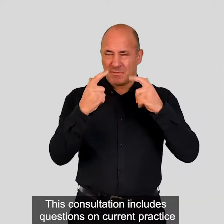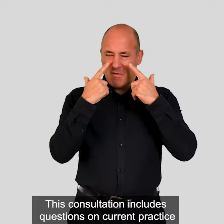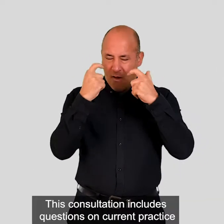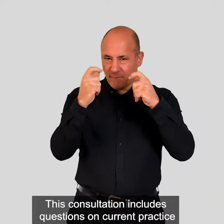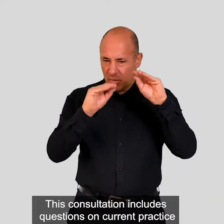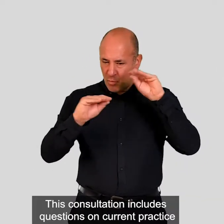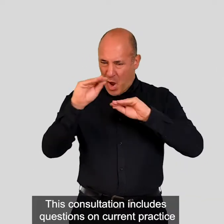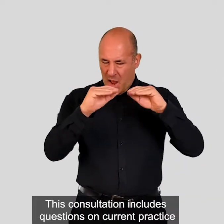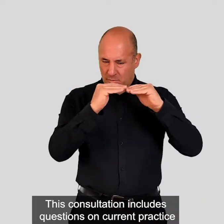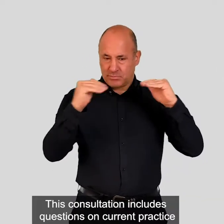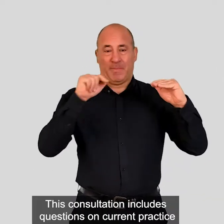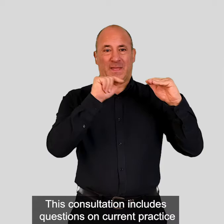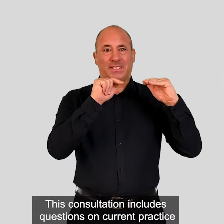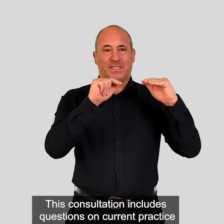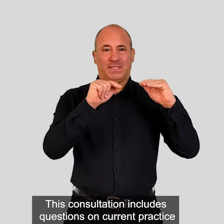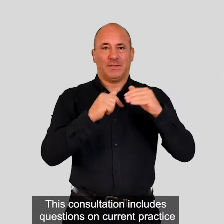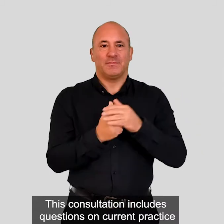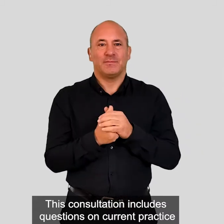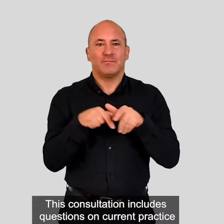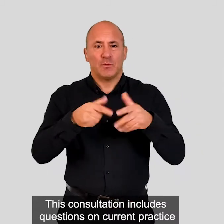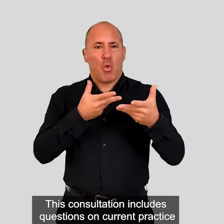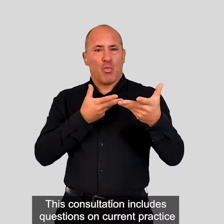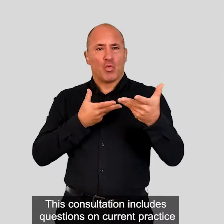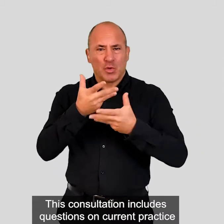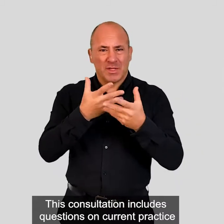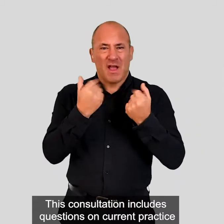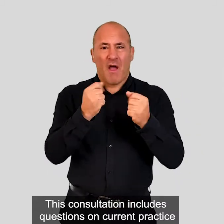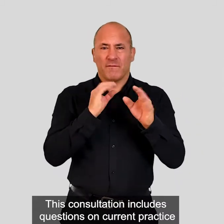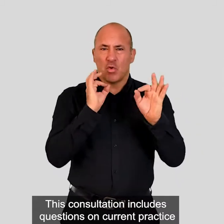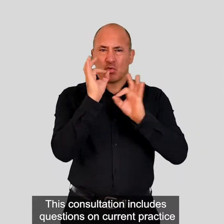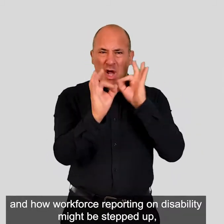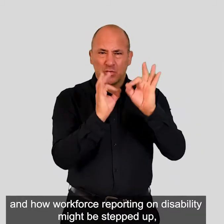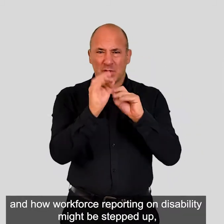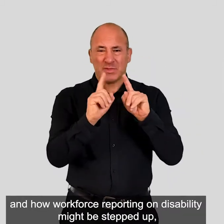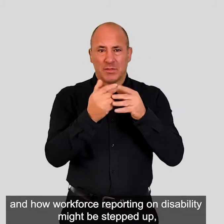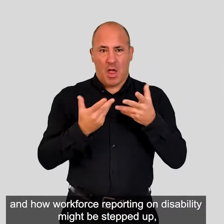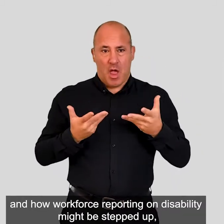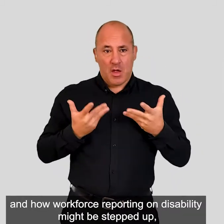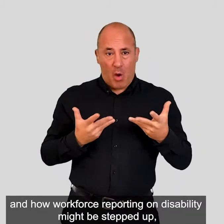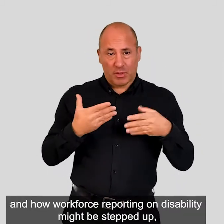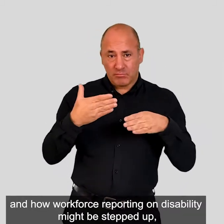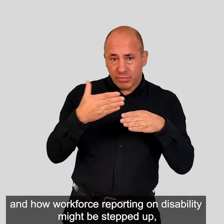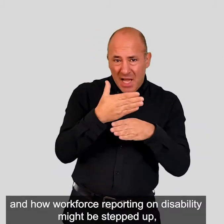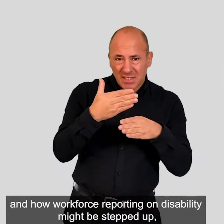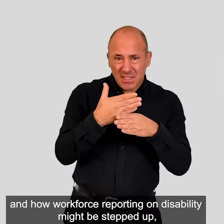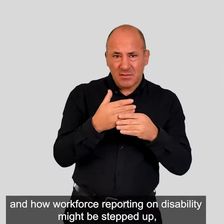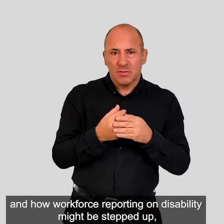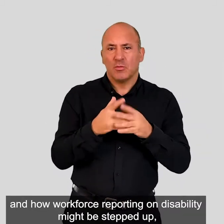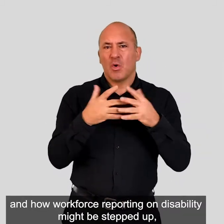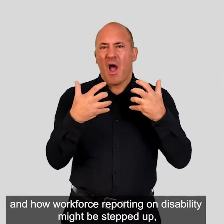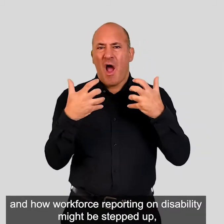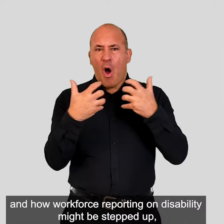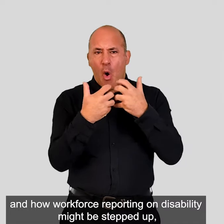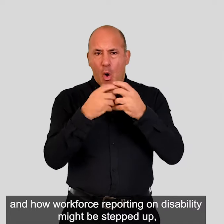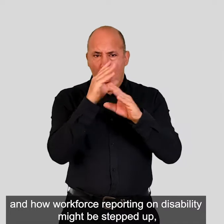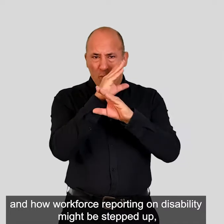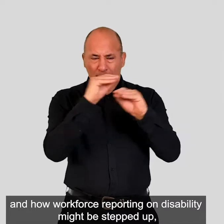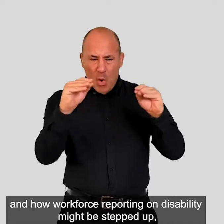This consultation includes questions on current practice and how workforce reporting on disability might be stepped